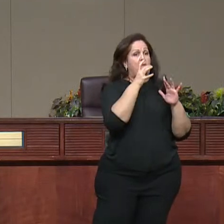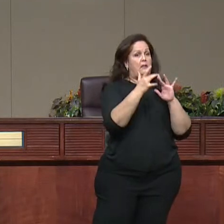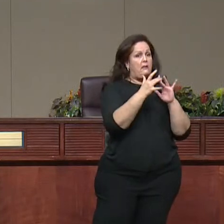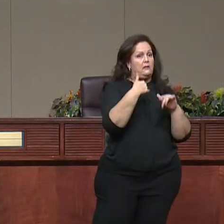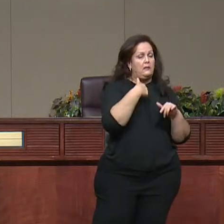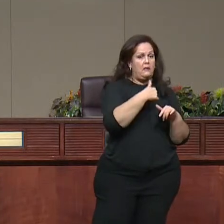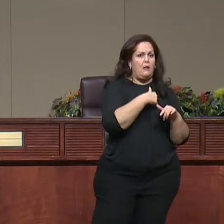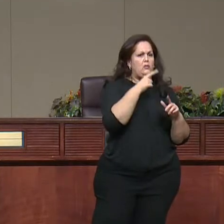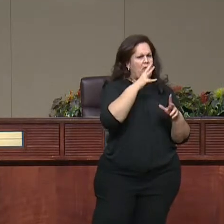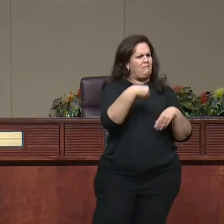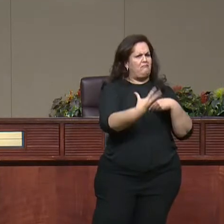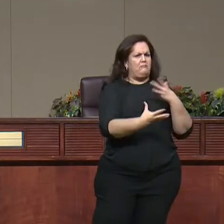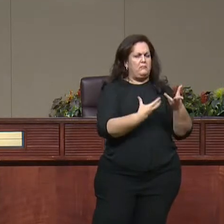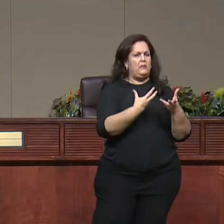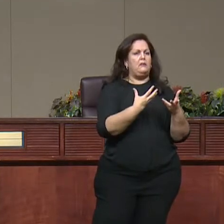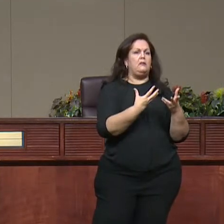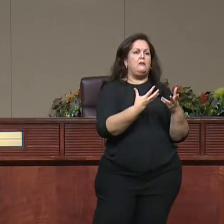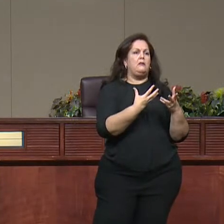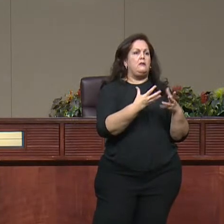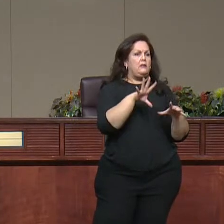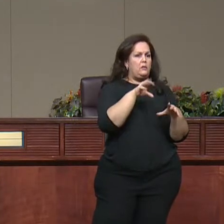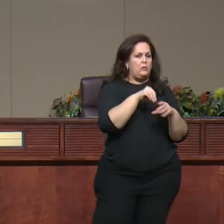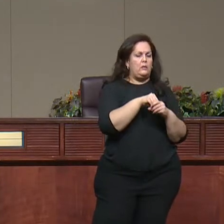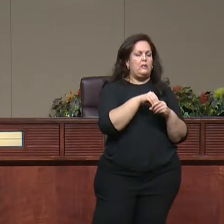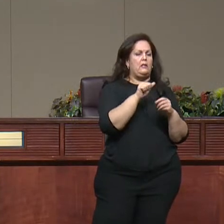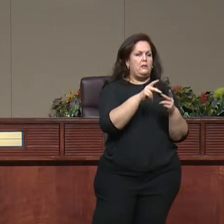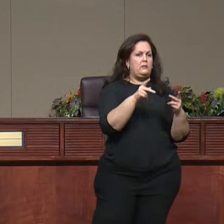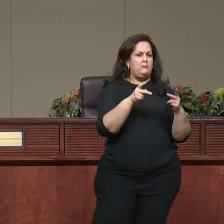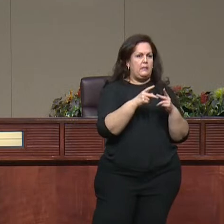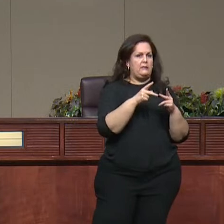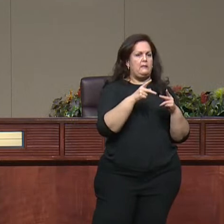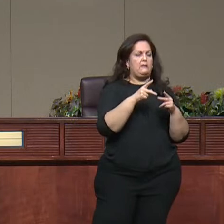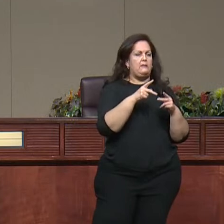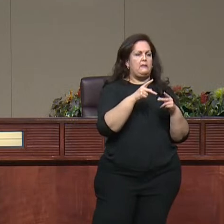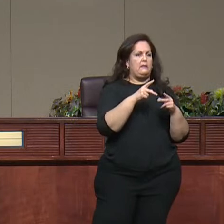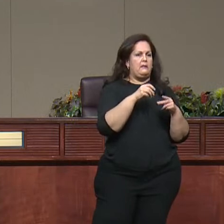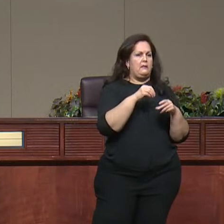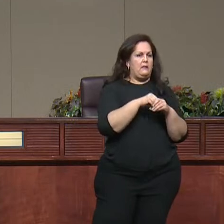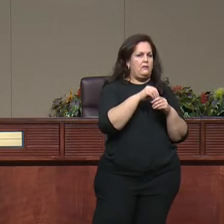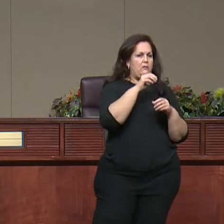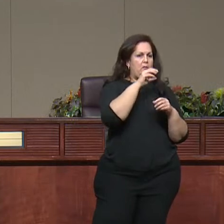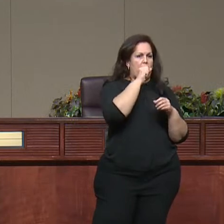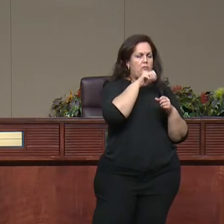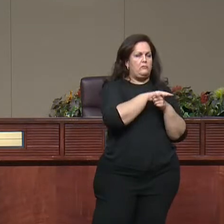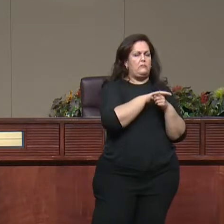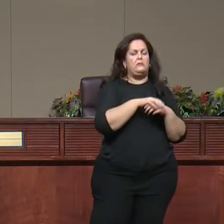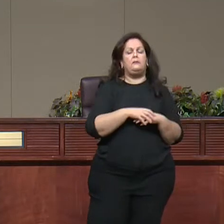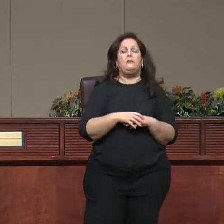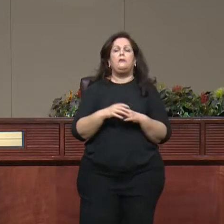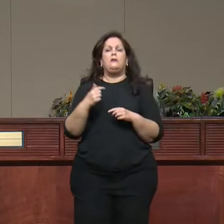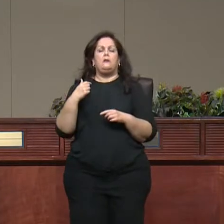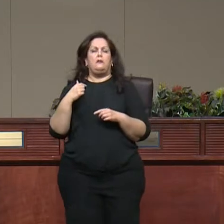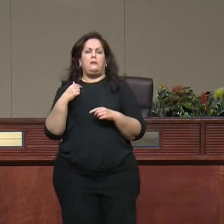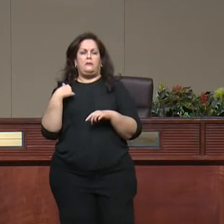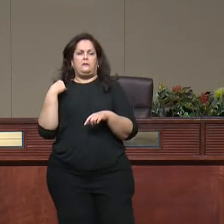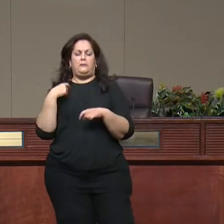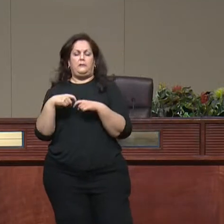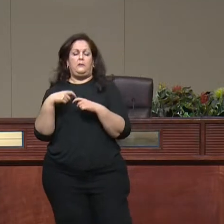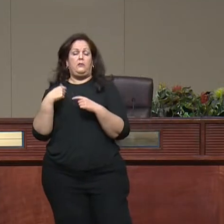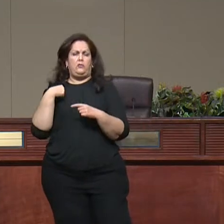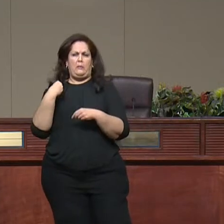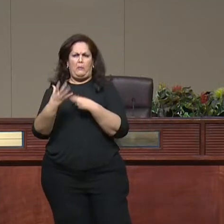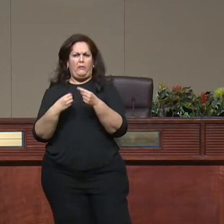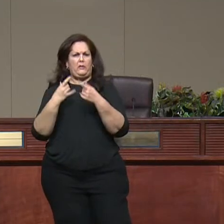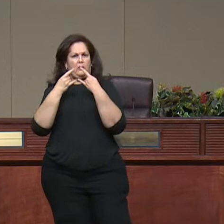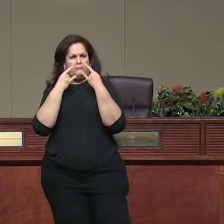inclusive of those locations within our municipalities. Hemos distribuido equipo de